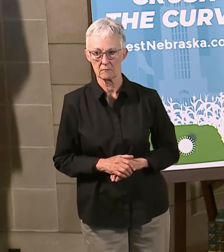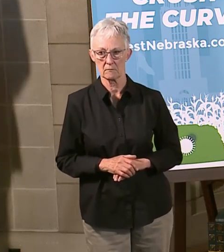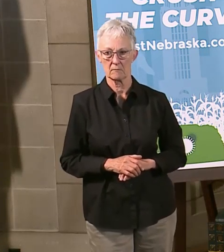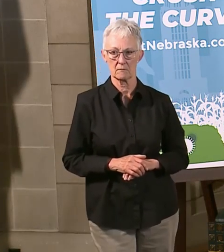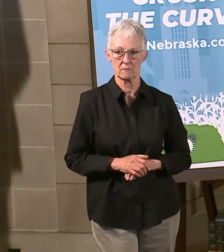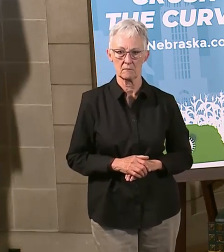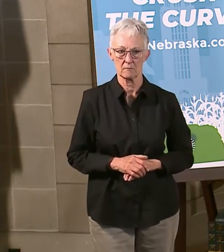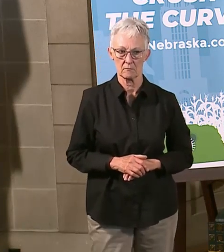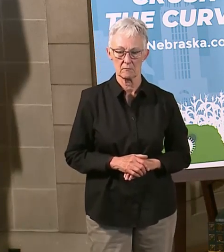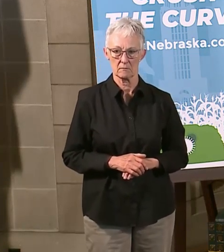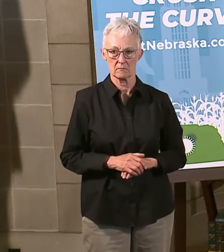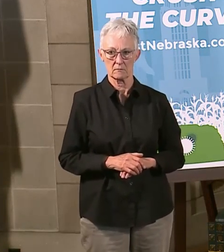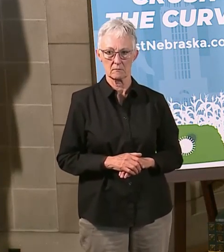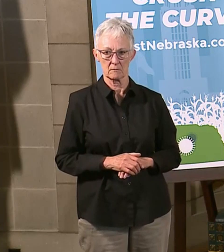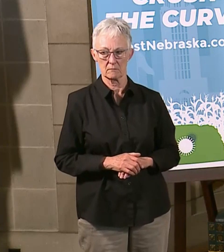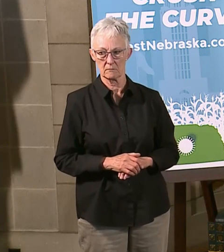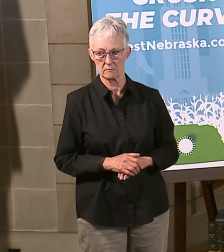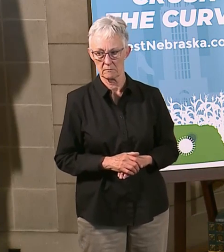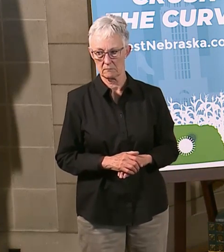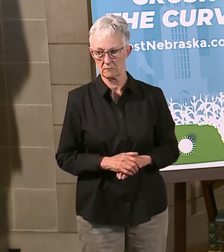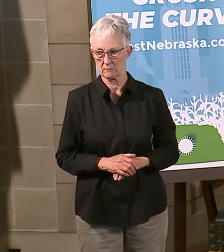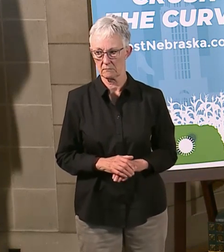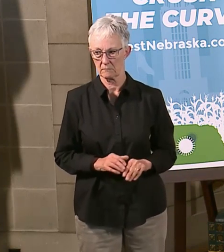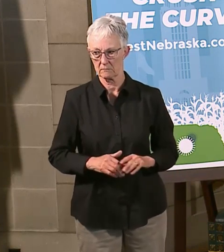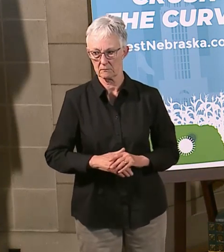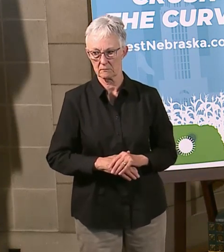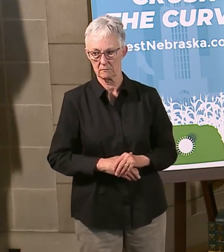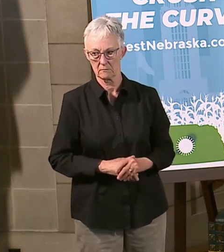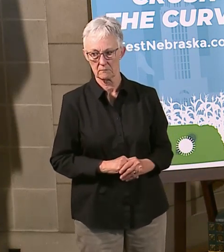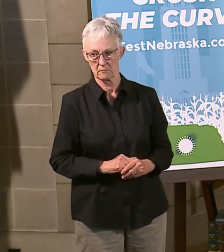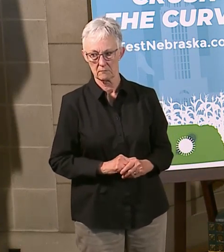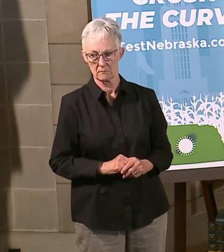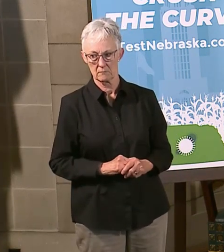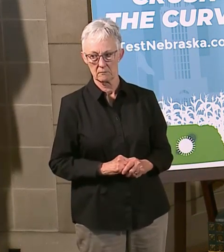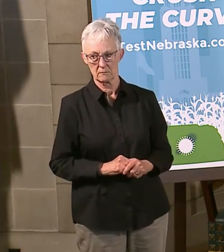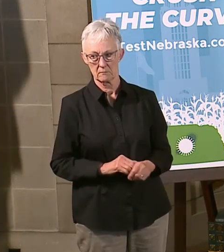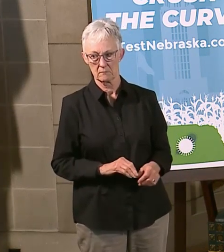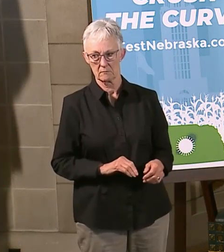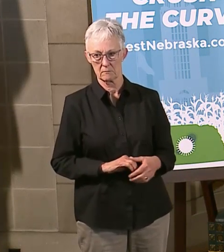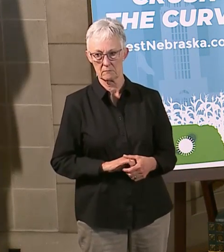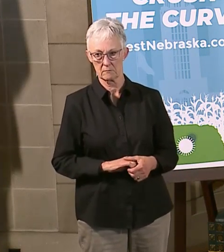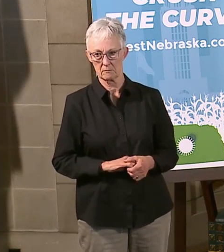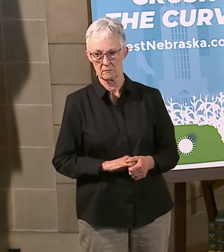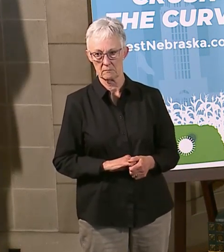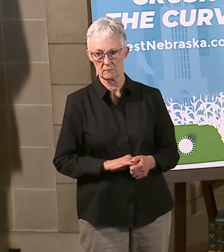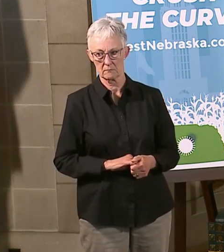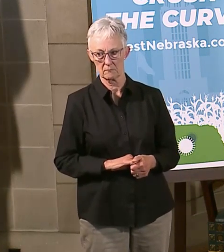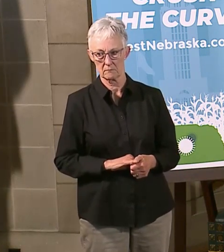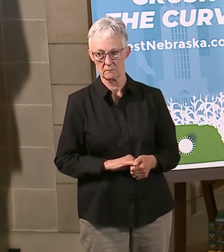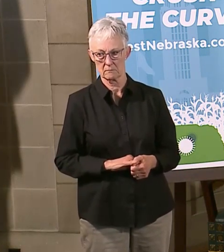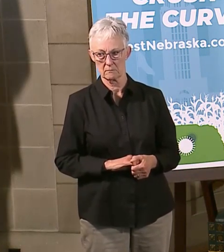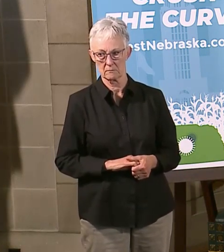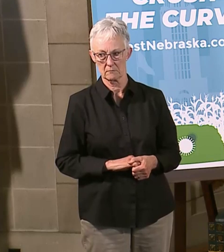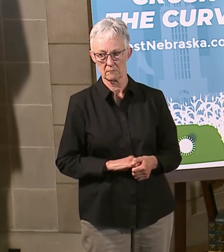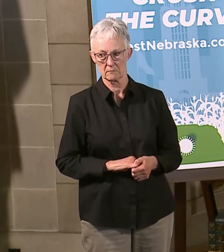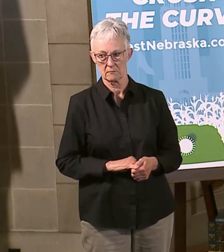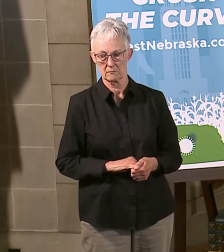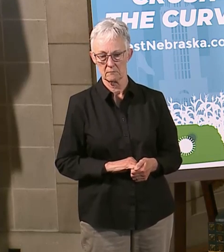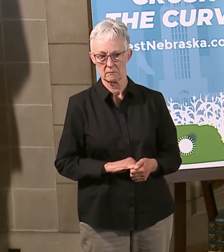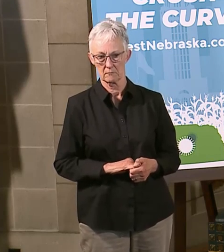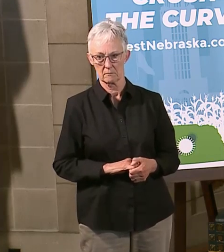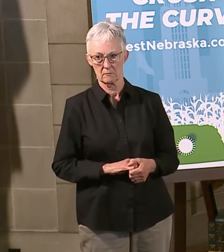paying people more than what they normally make each week, and that is causing some people to not want to return to work. Do you